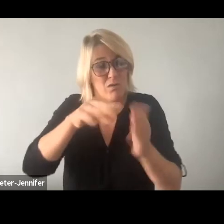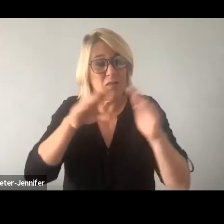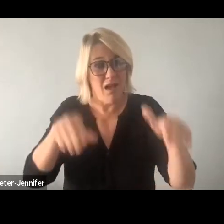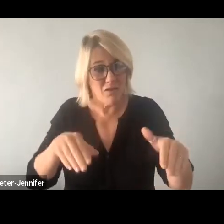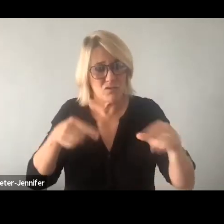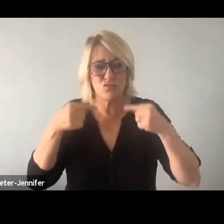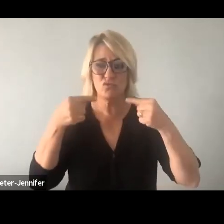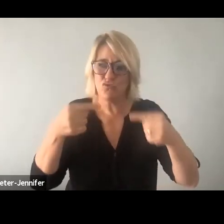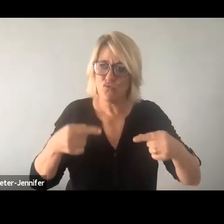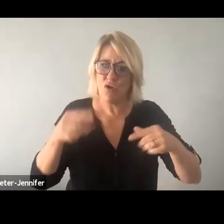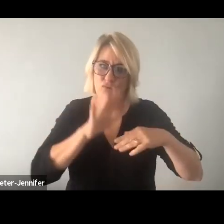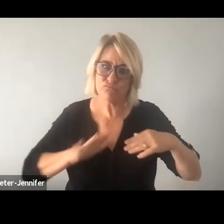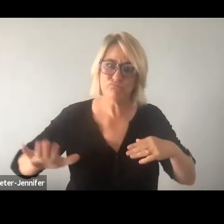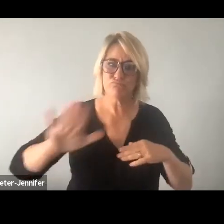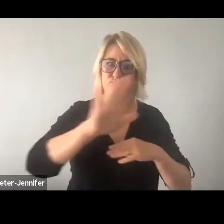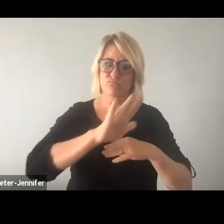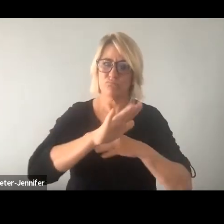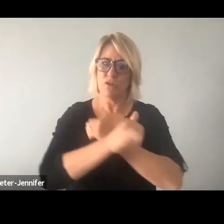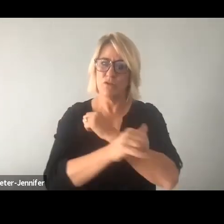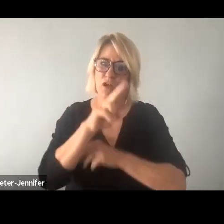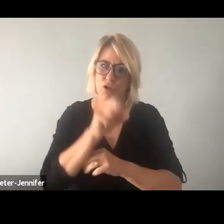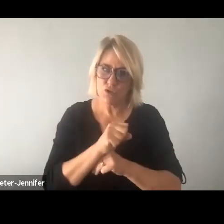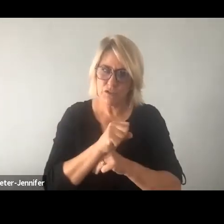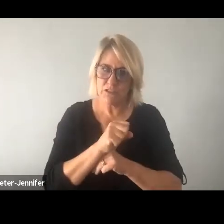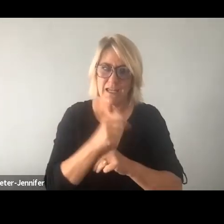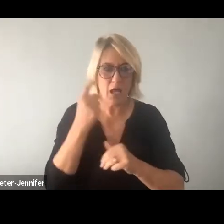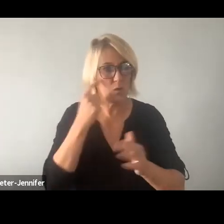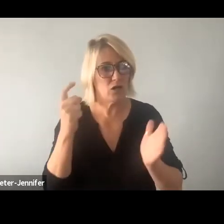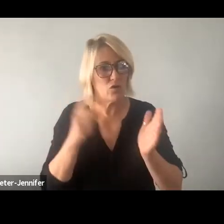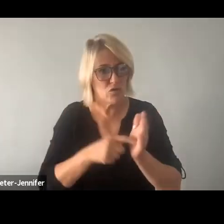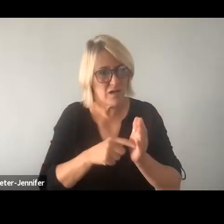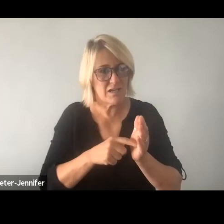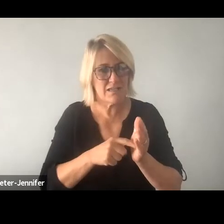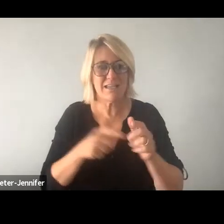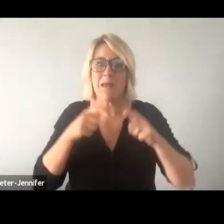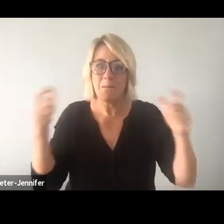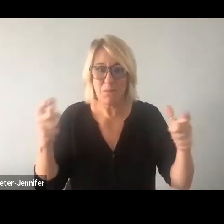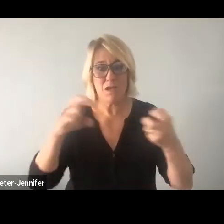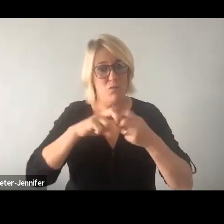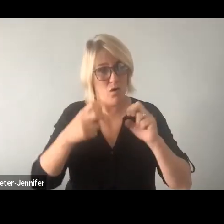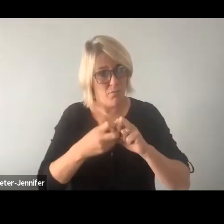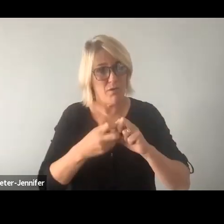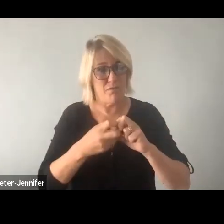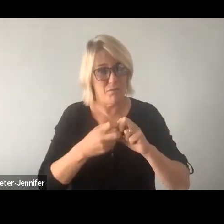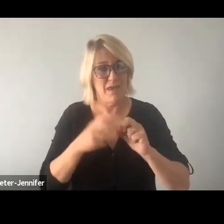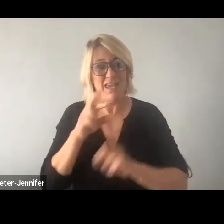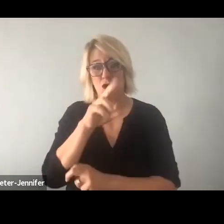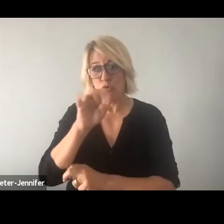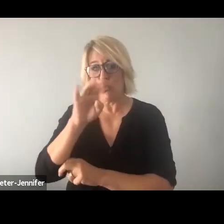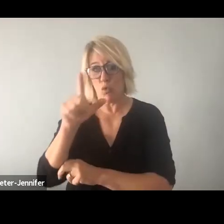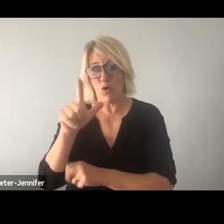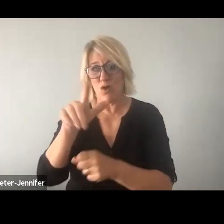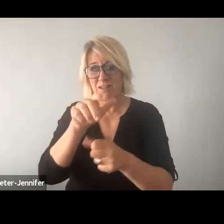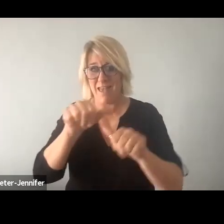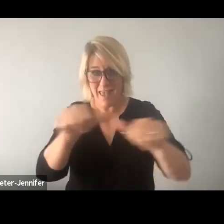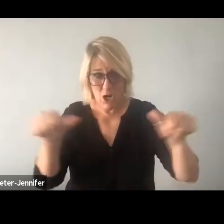the entire country, but I want to recognize that it is a particularly big problem in rural areas where there's both